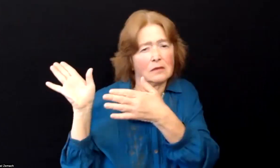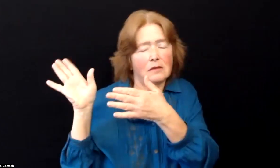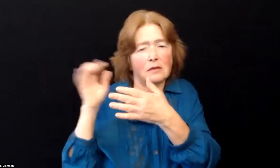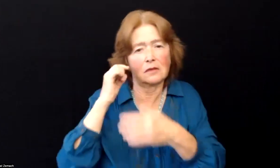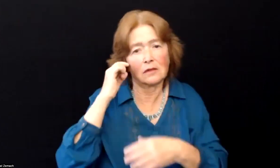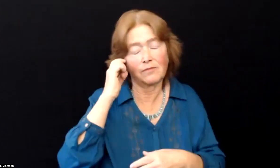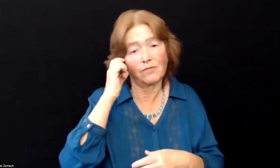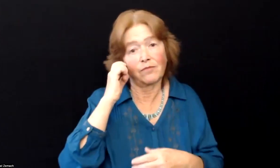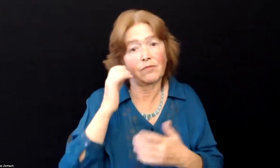shift that